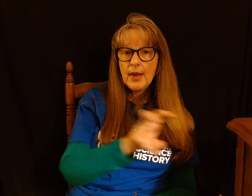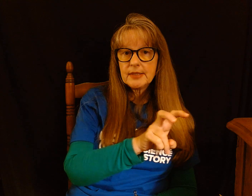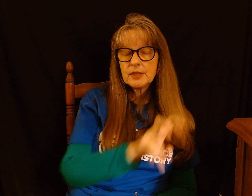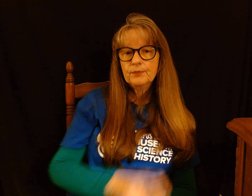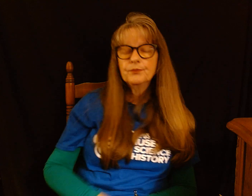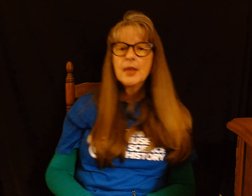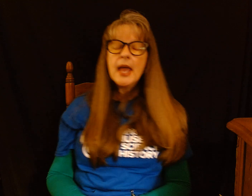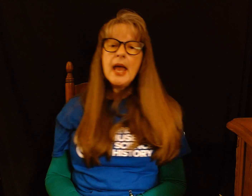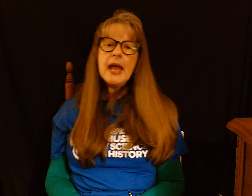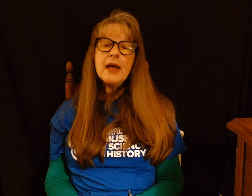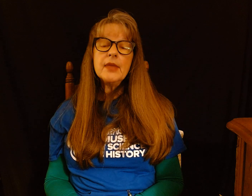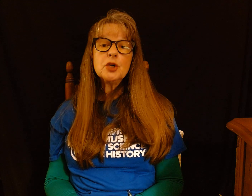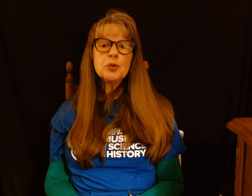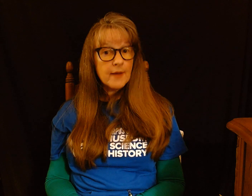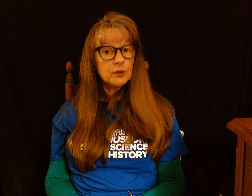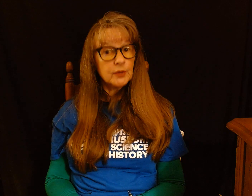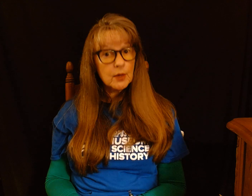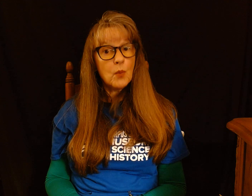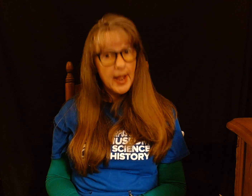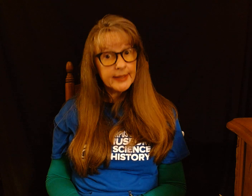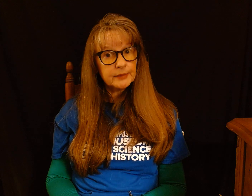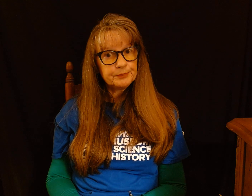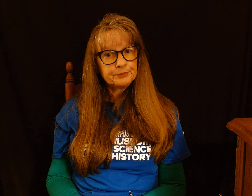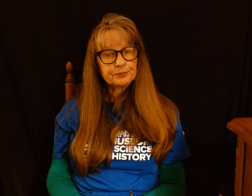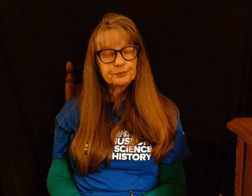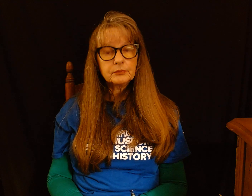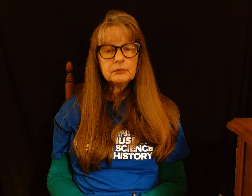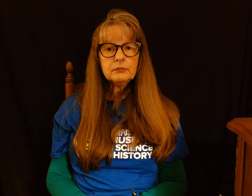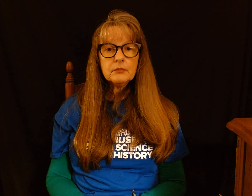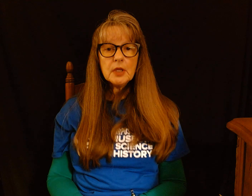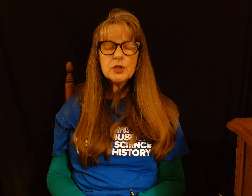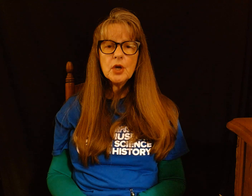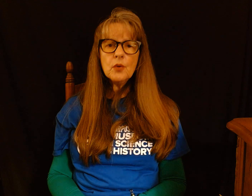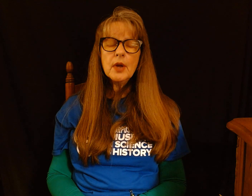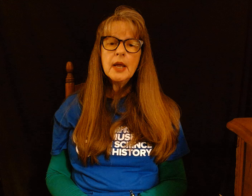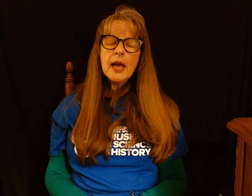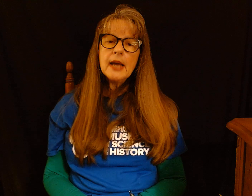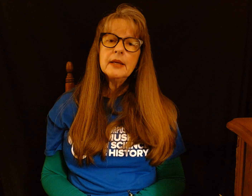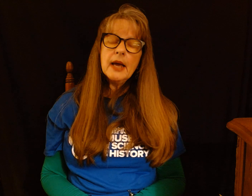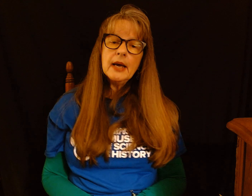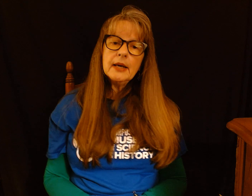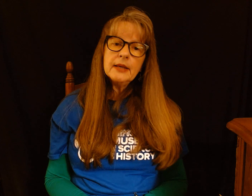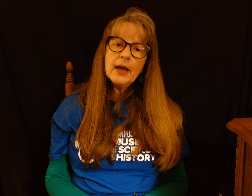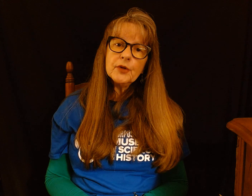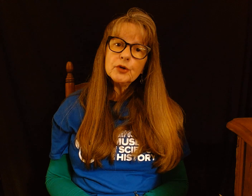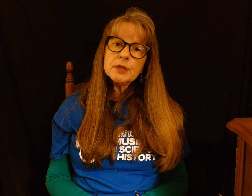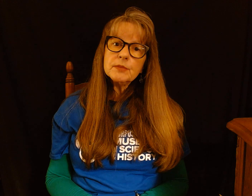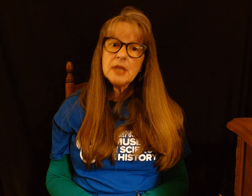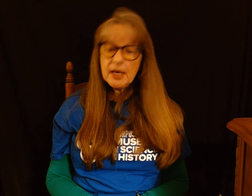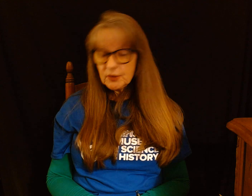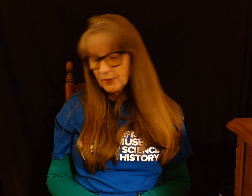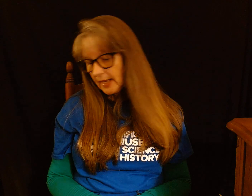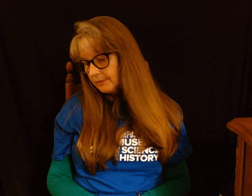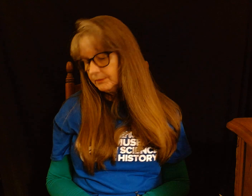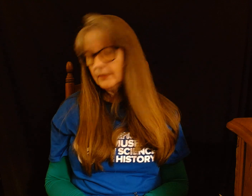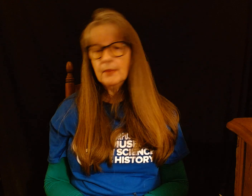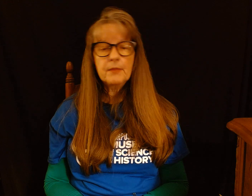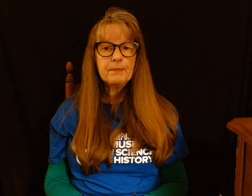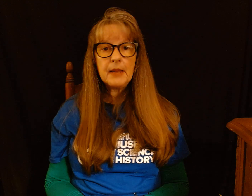west. And they traveled in a wagon. So now there's some signs for like baby